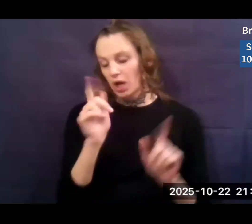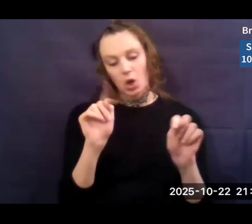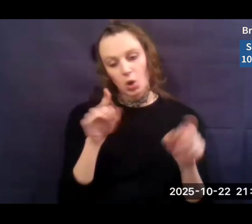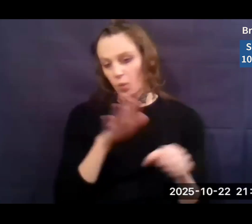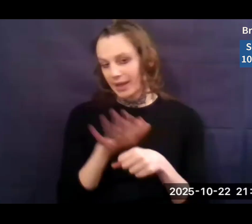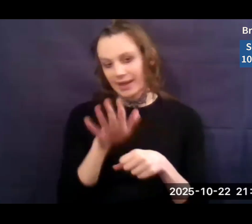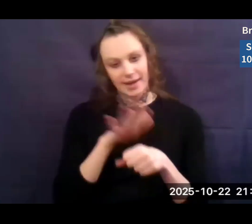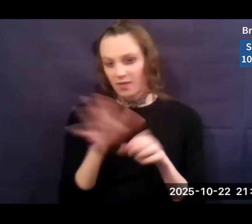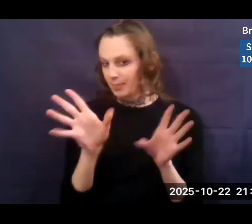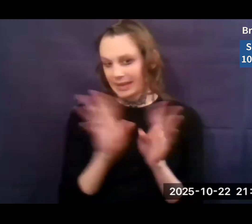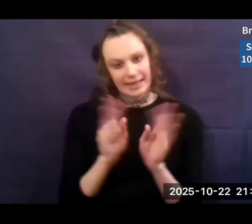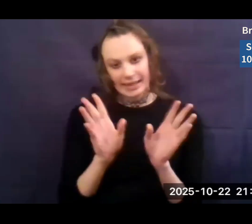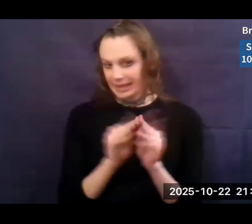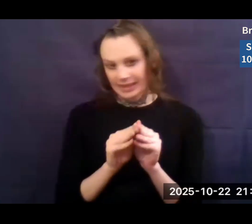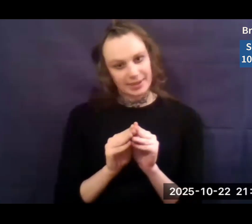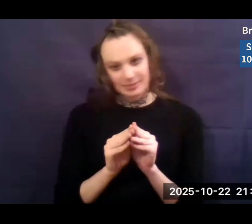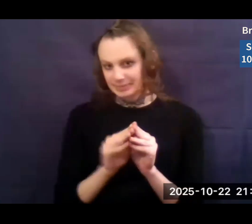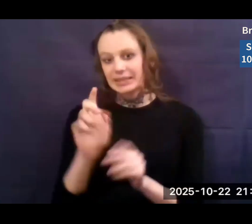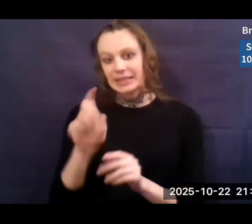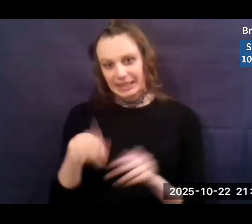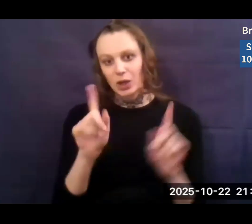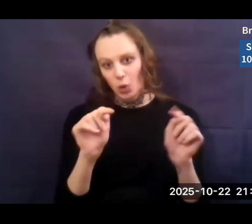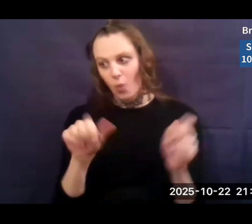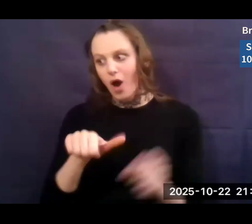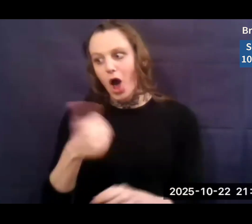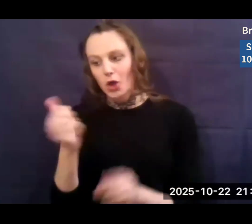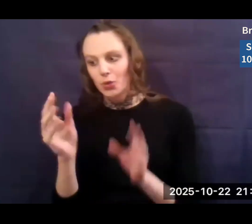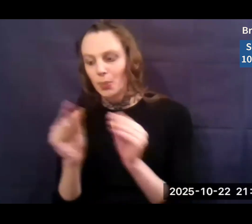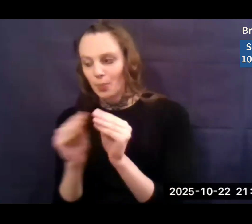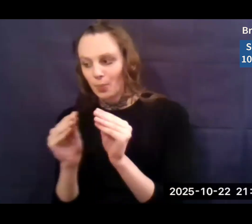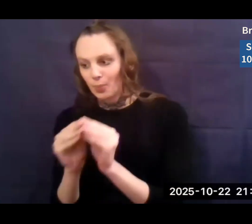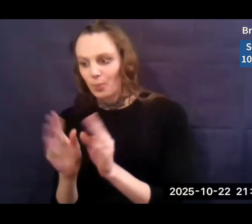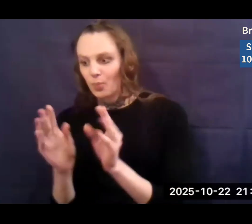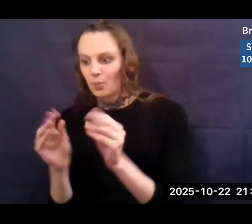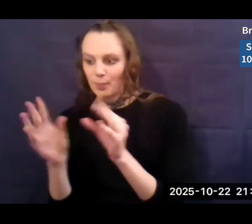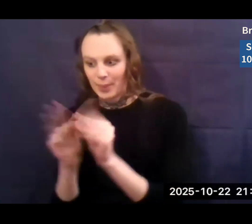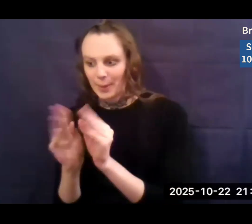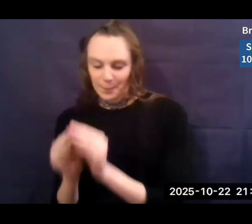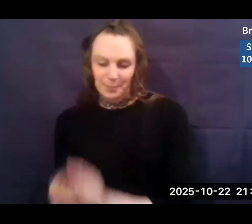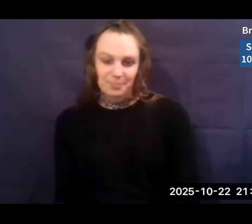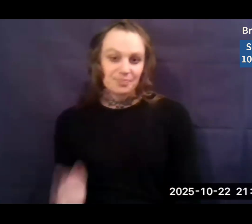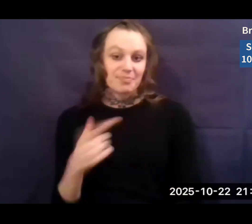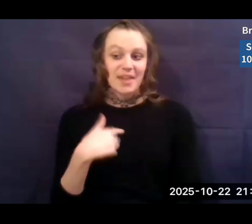meetings. And I find that that's true. And